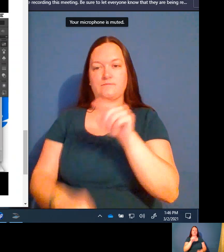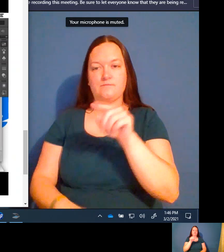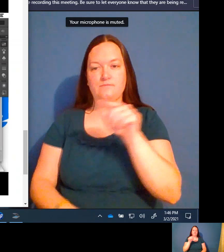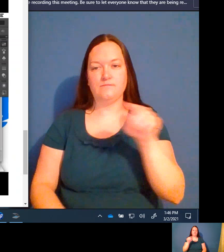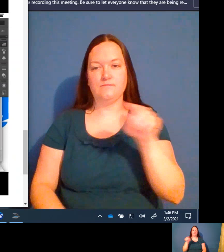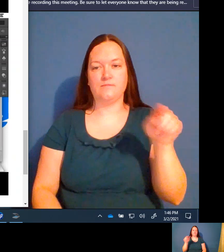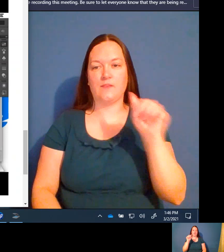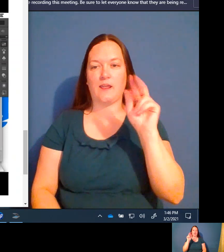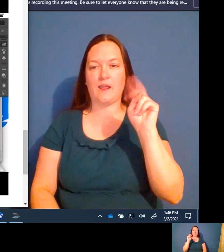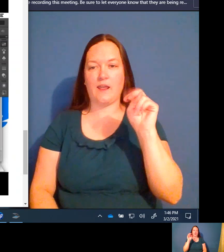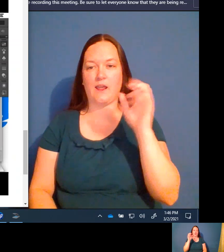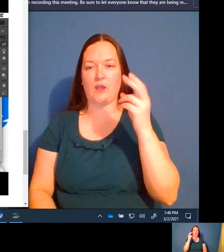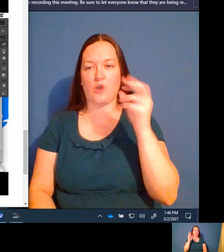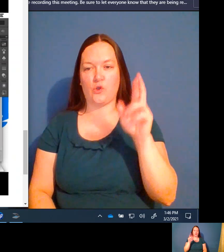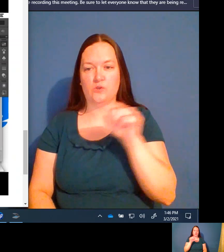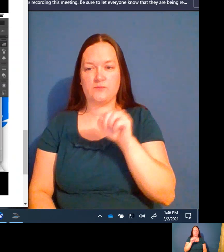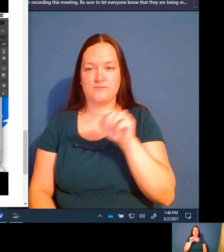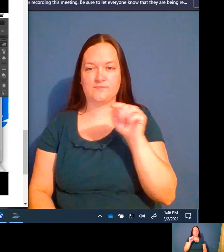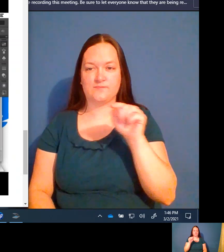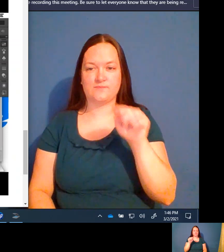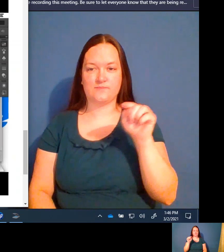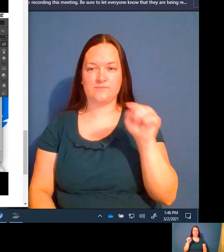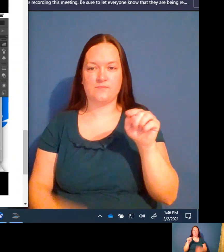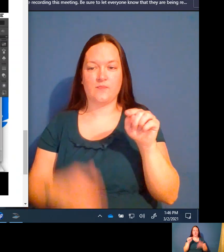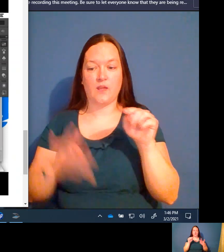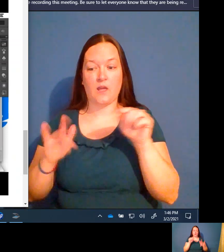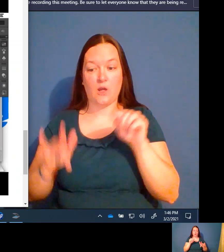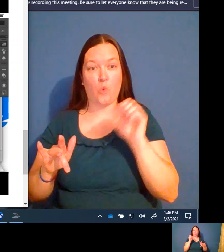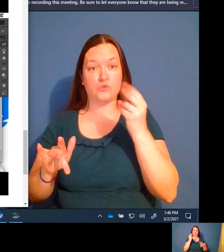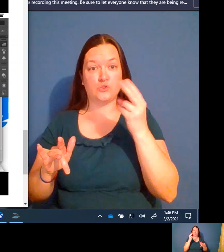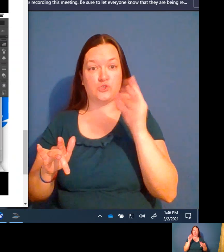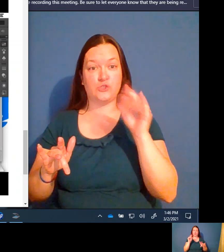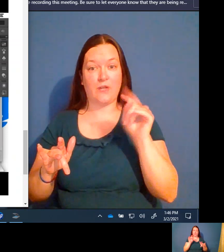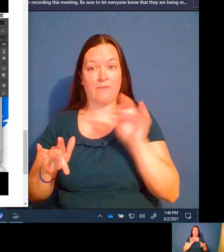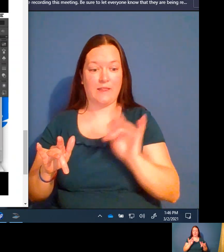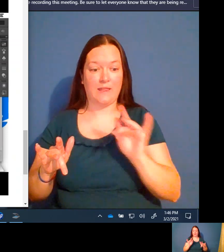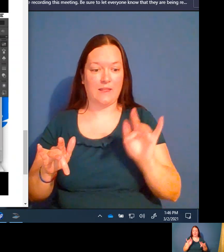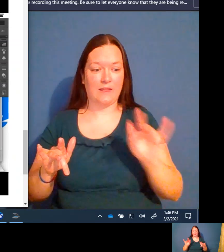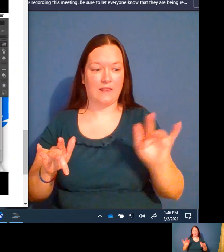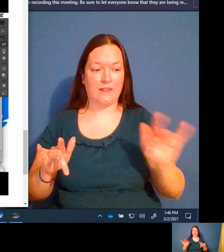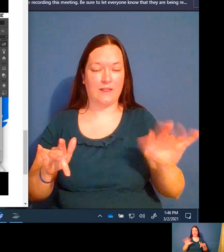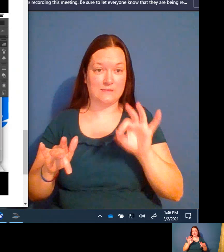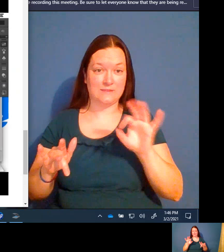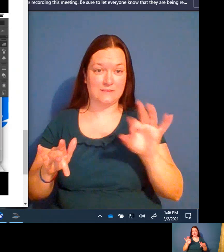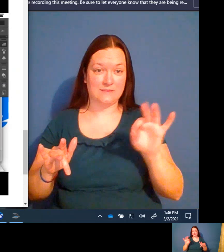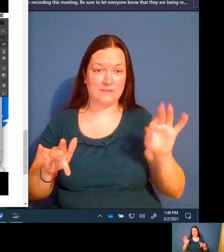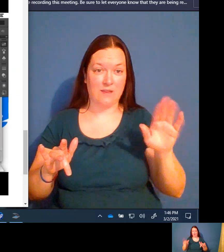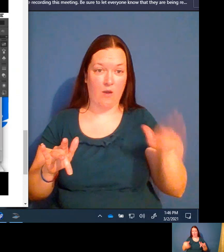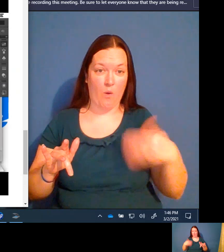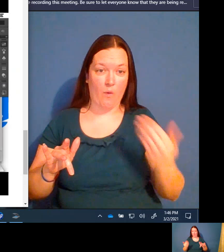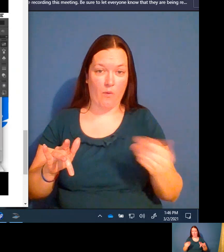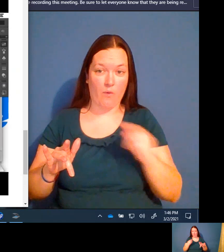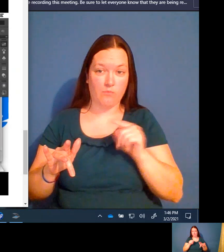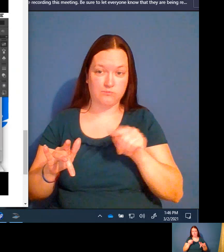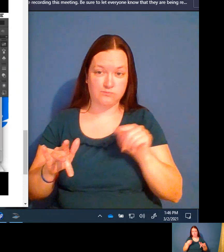selection tool, click down there, hold down shift, keep clicking towards the bottom dots.